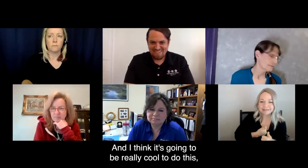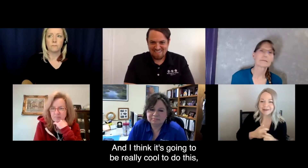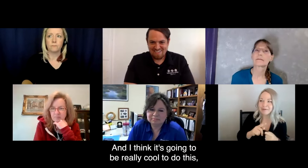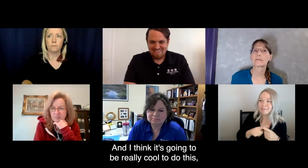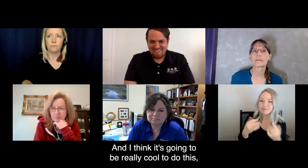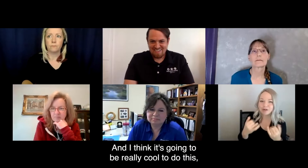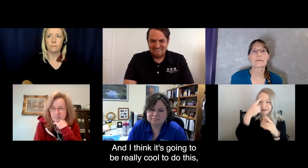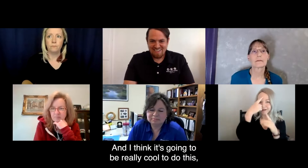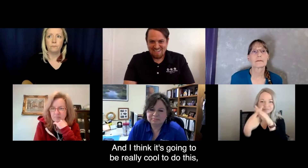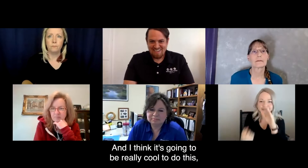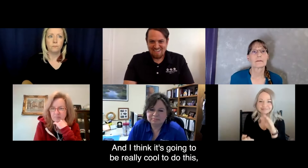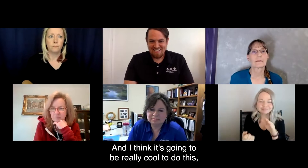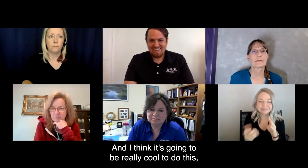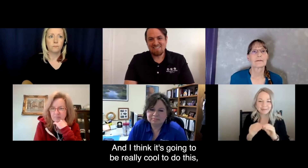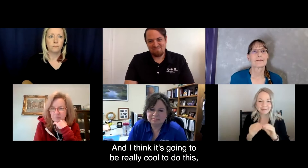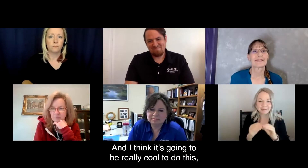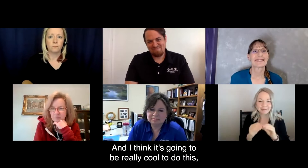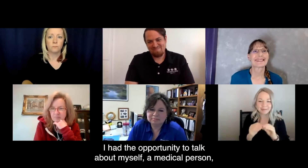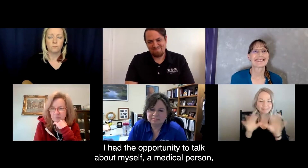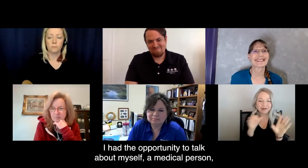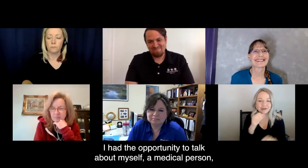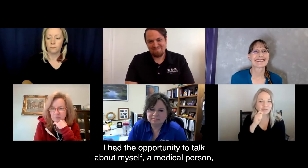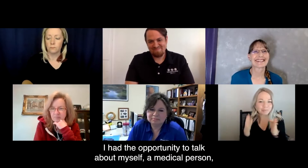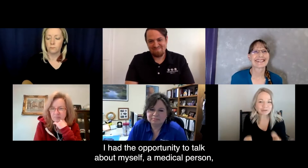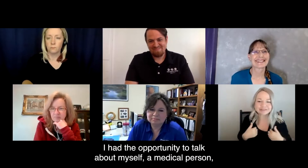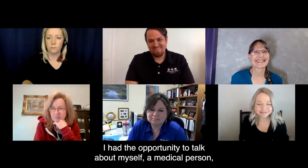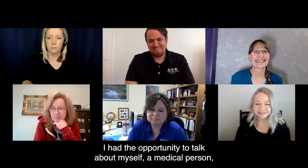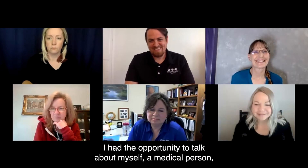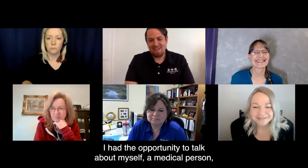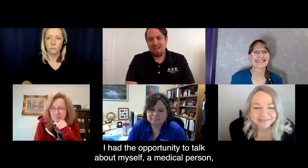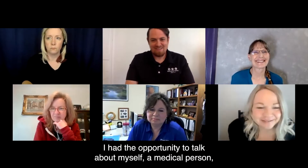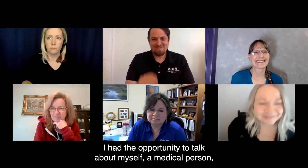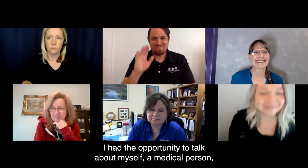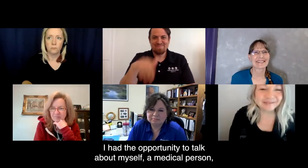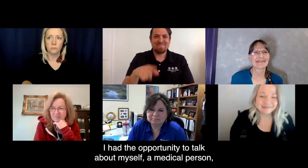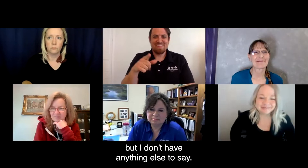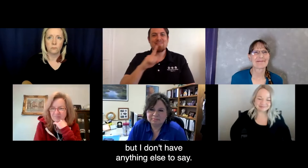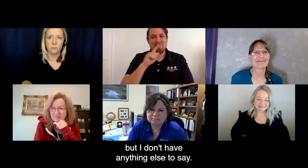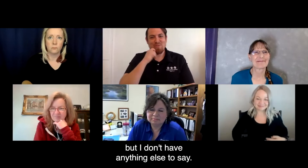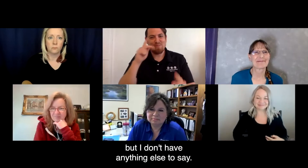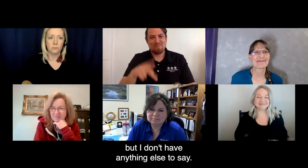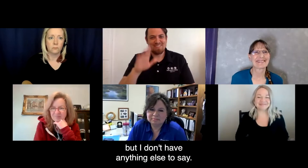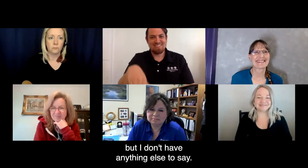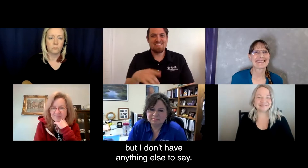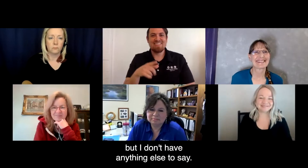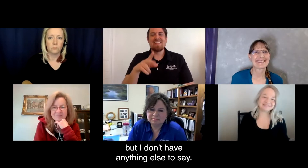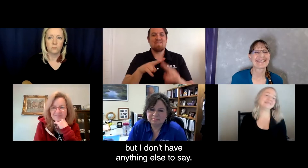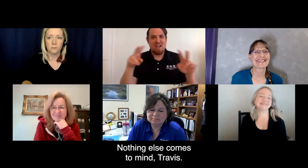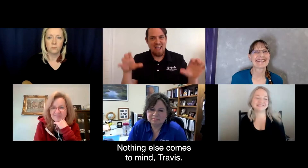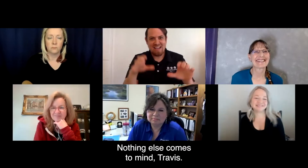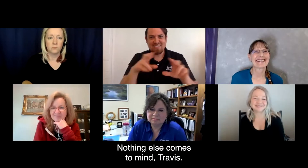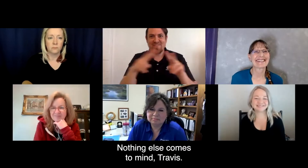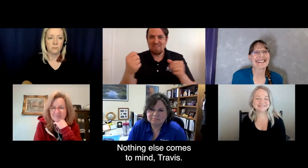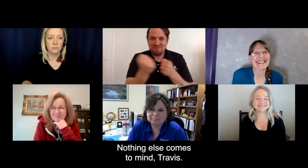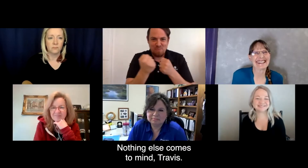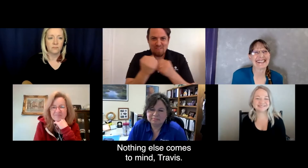And I think it's going to be really cool to do this. The opportunity to talk about myself. I'm not a cool person, but I don't have anything else to say. Nothing